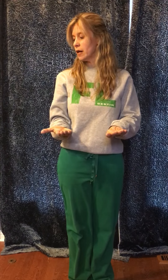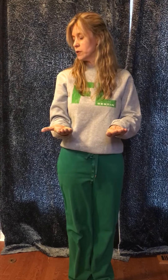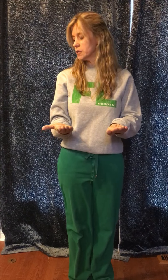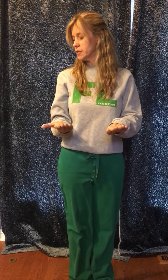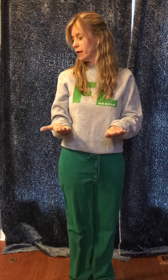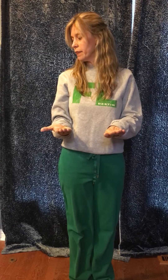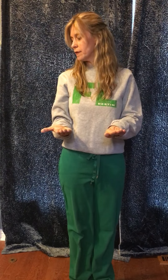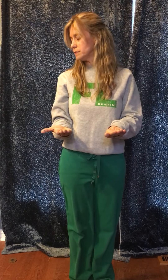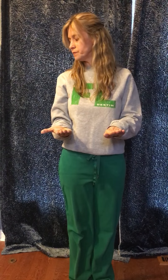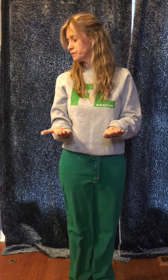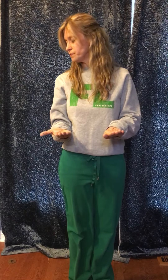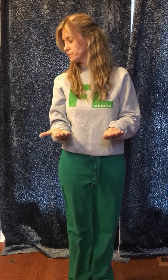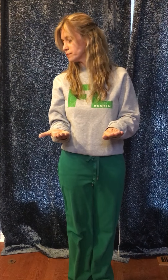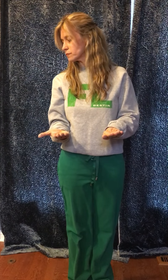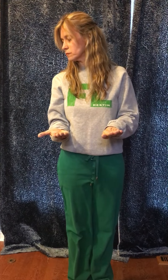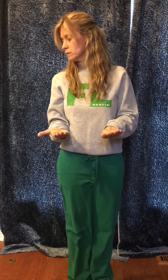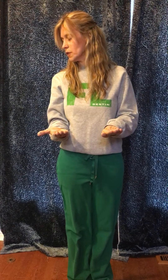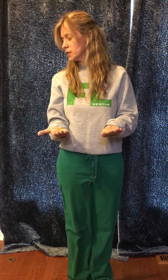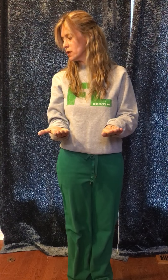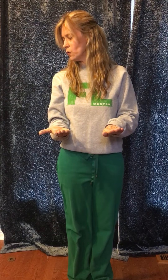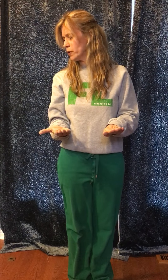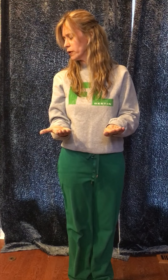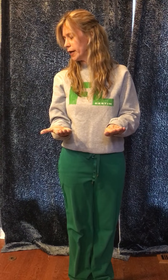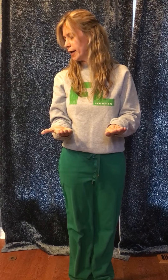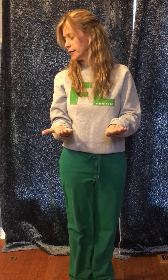was death. So we were at